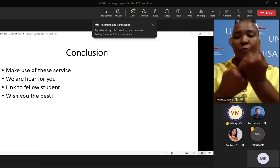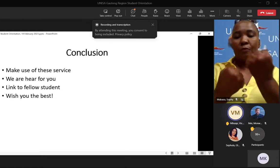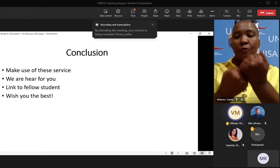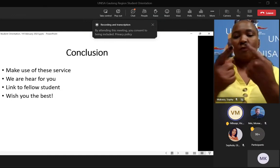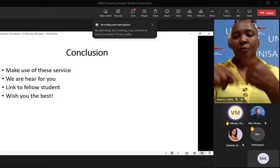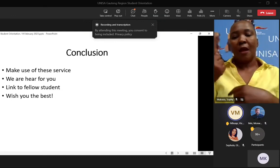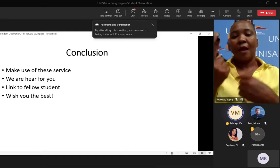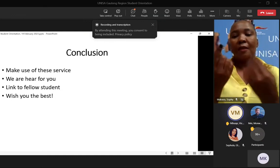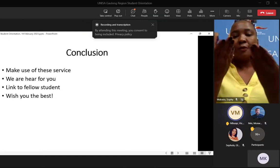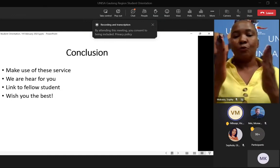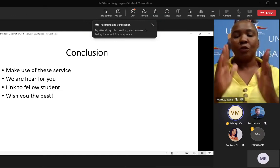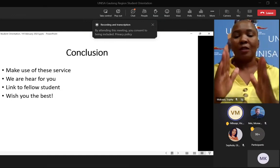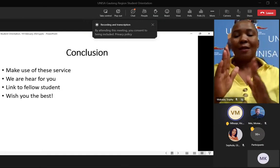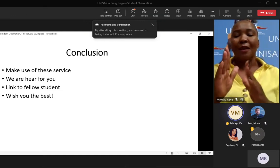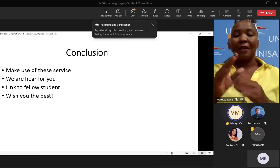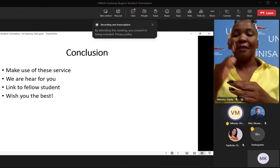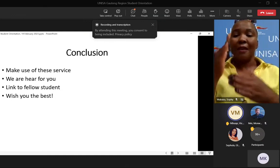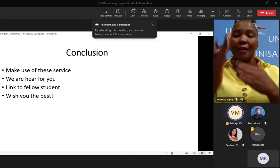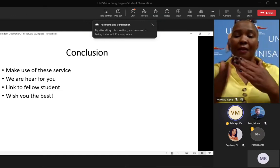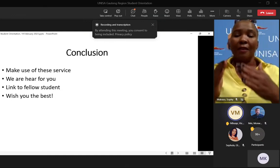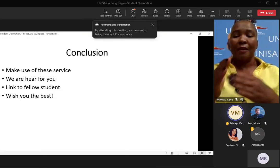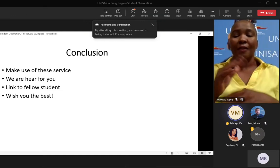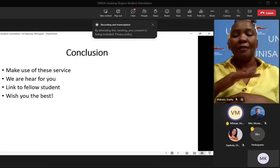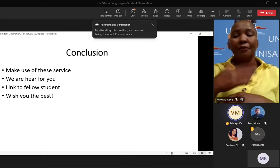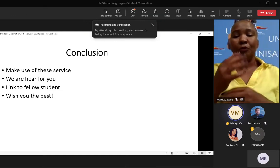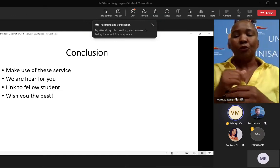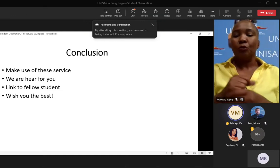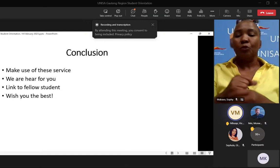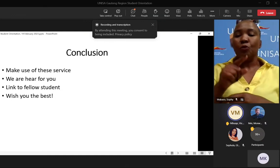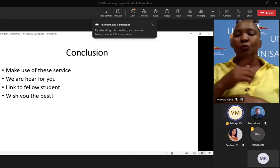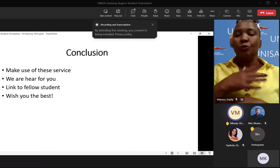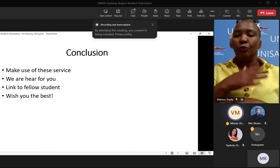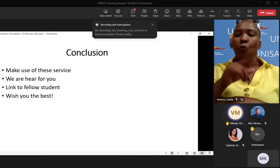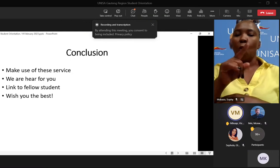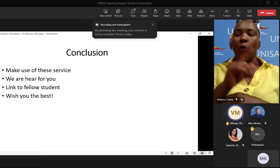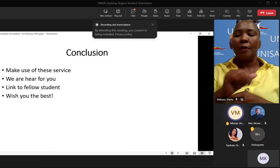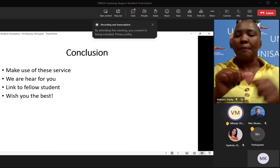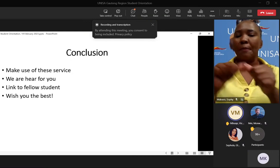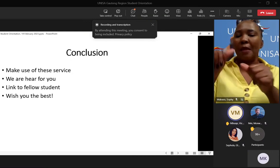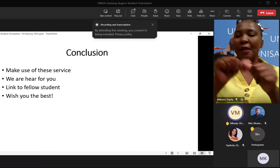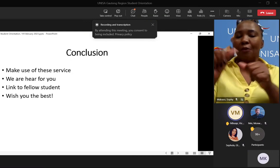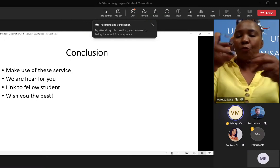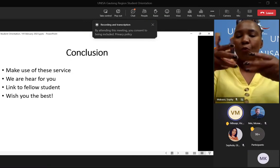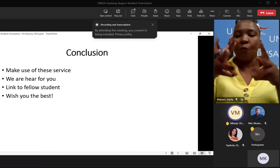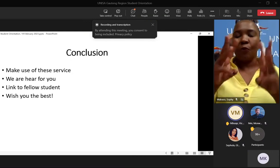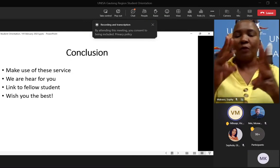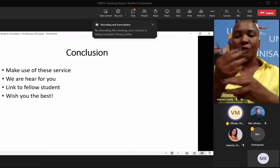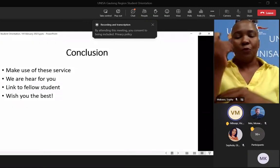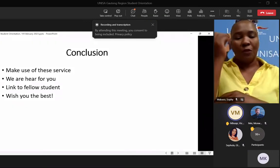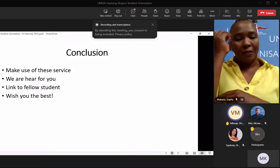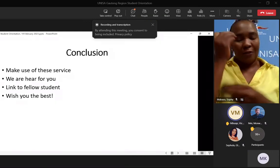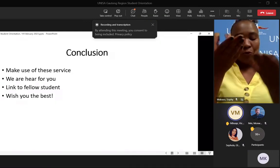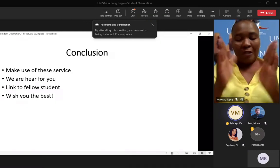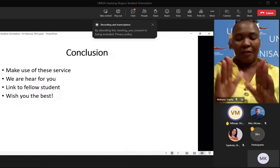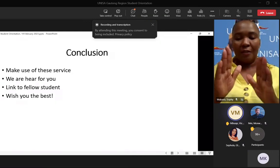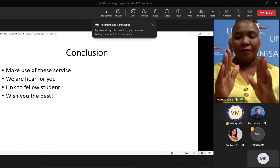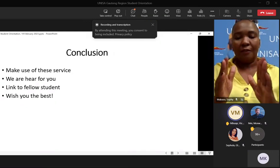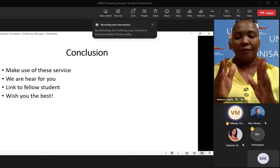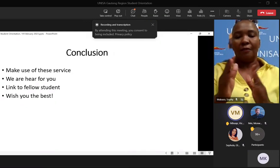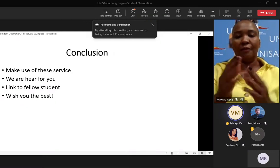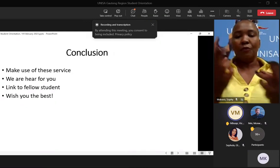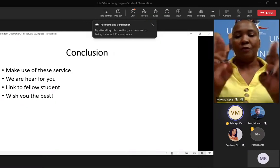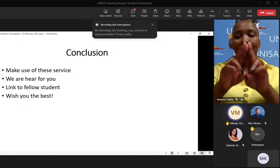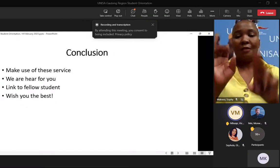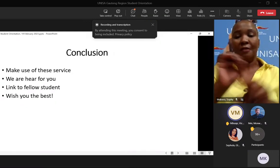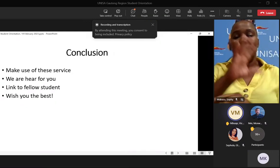in conclusion I want to say we wish you the best during your journey as a unisa student We Wish You a